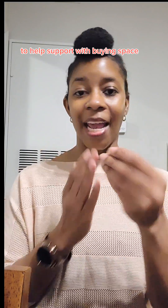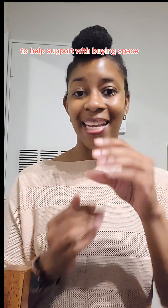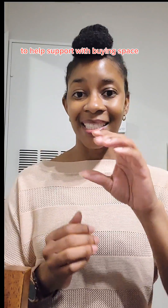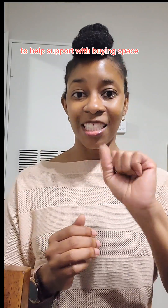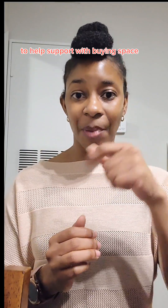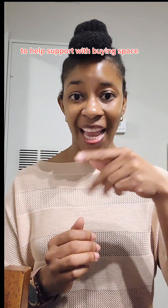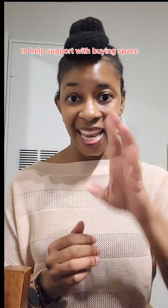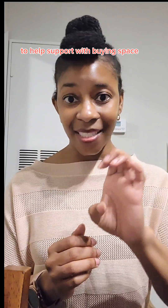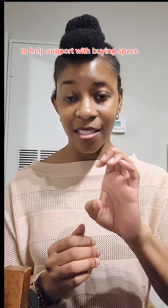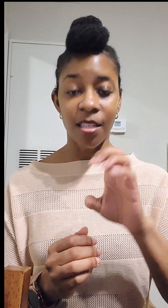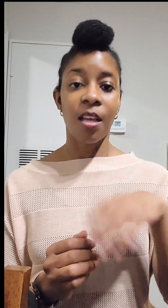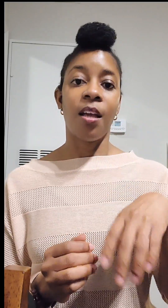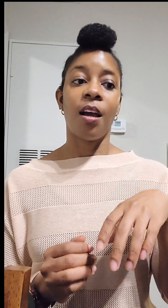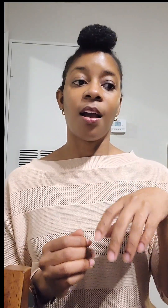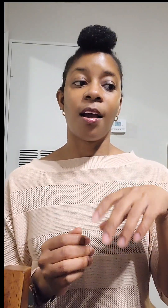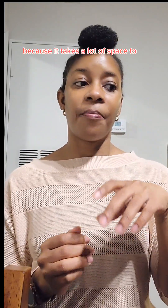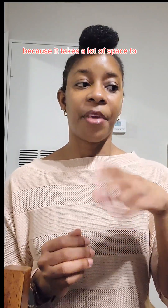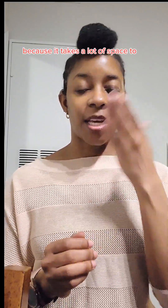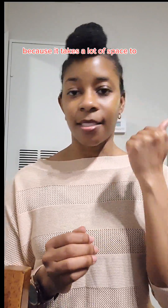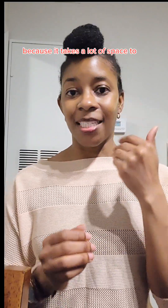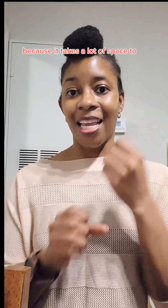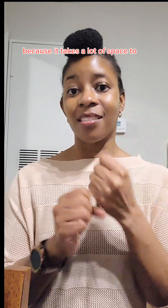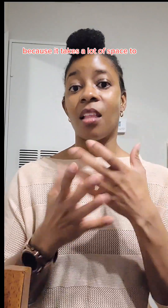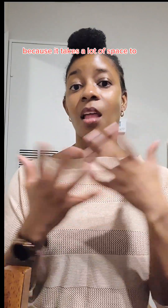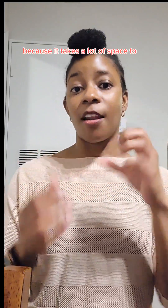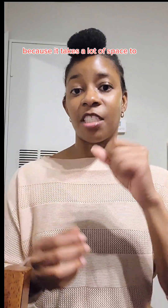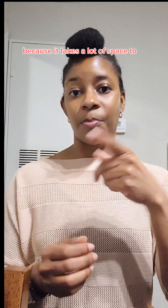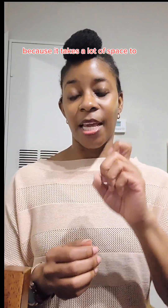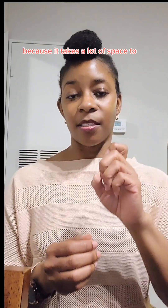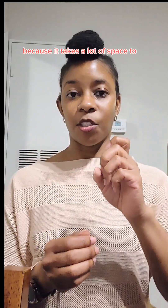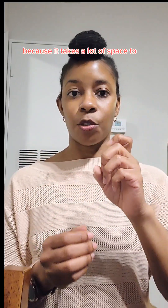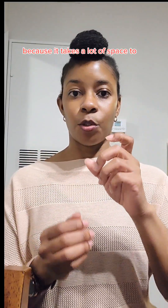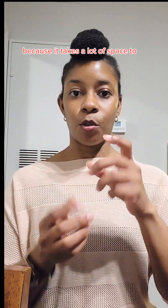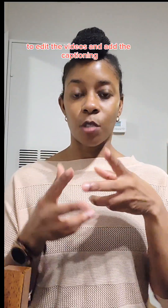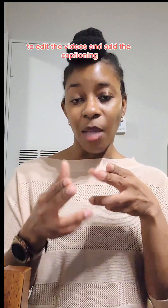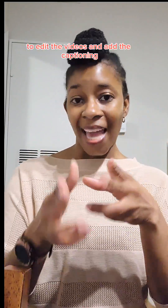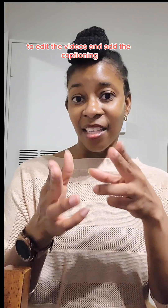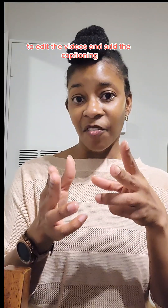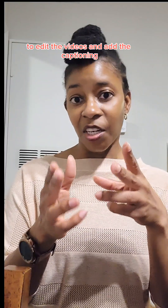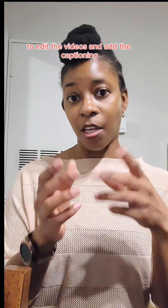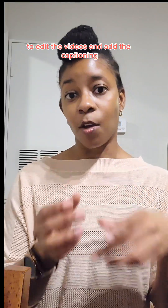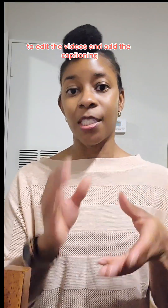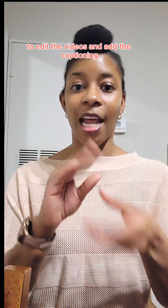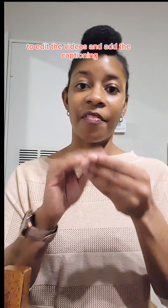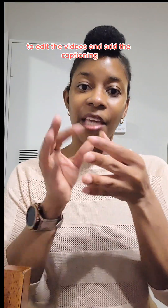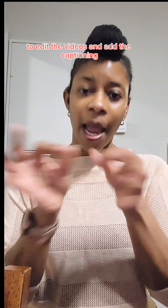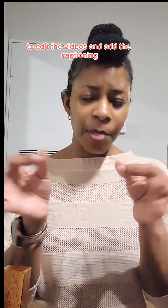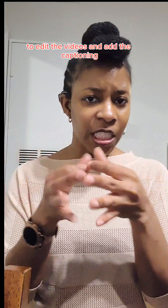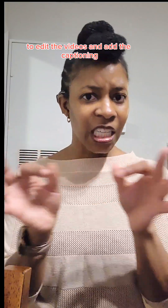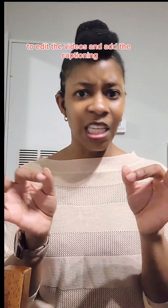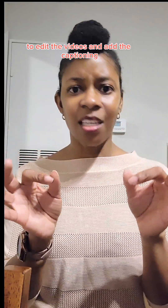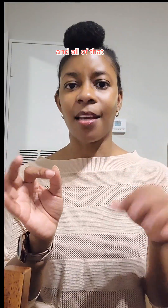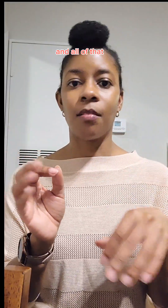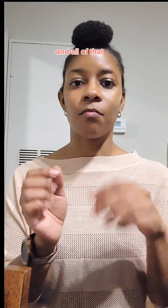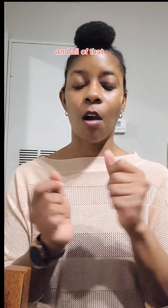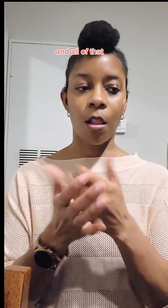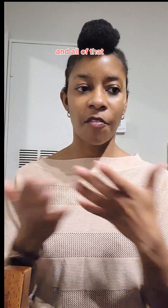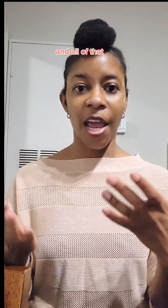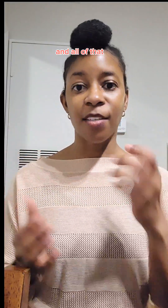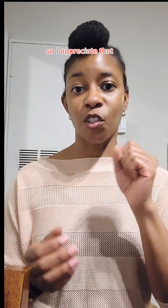buying space, because it takes a lot of space to edit the videos and add the captioning and all of that. So